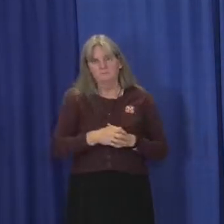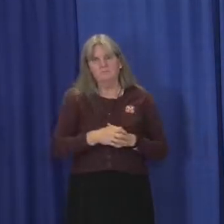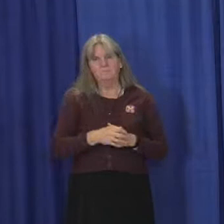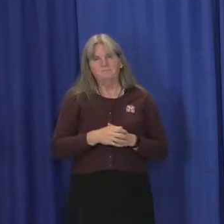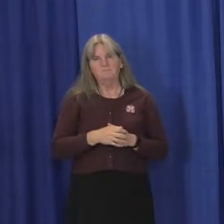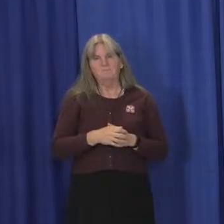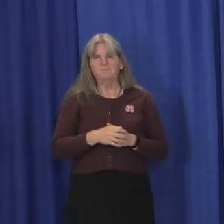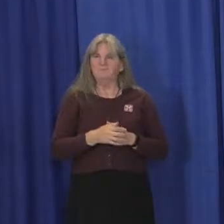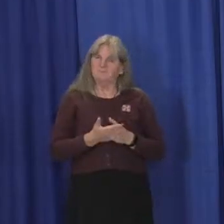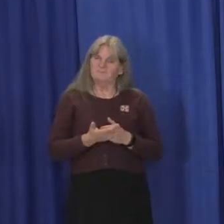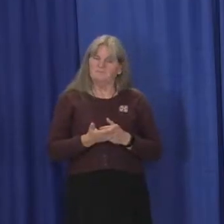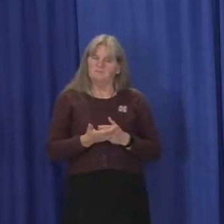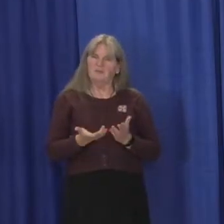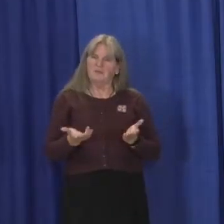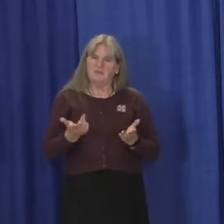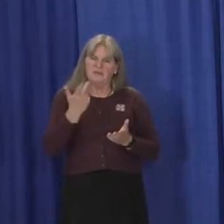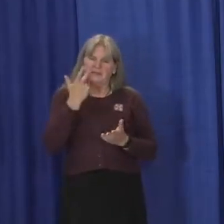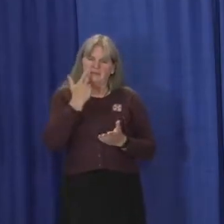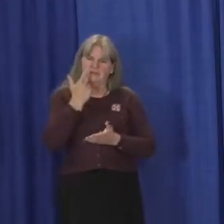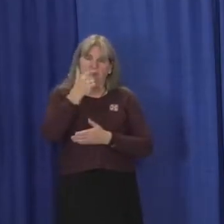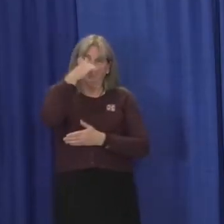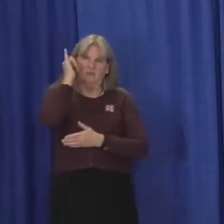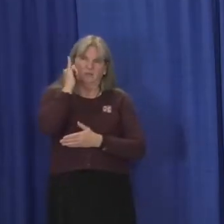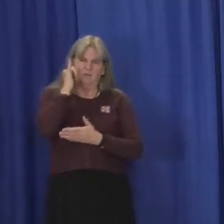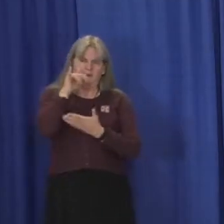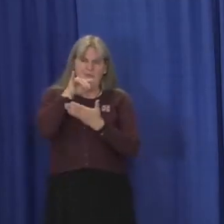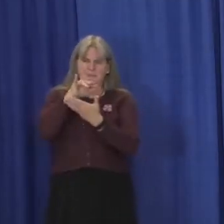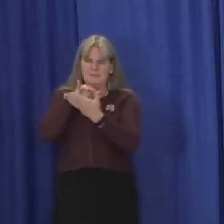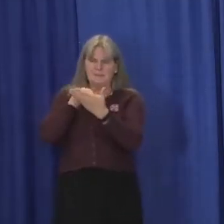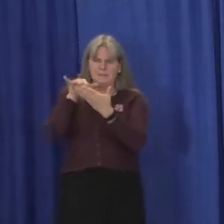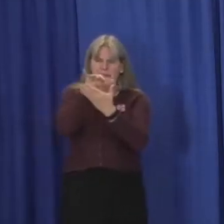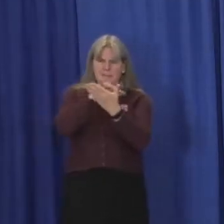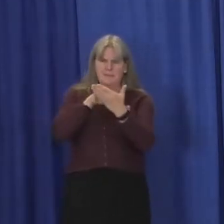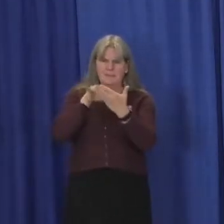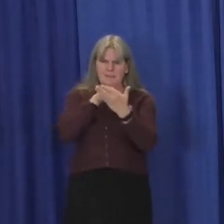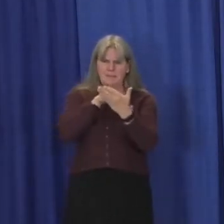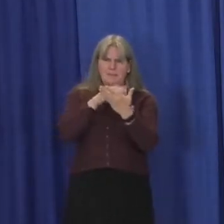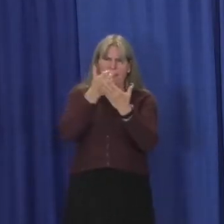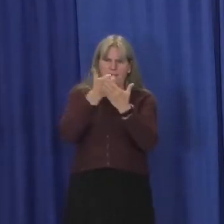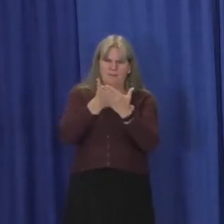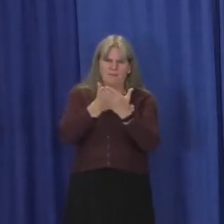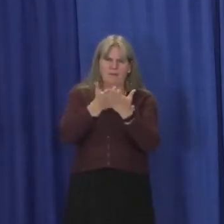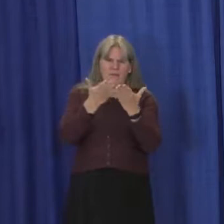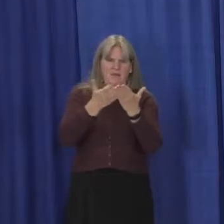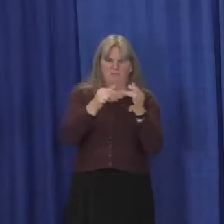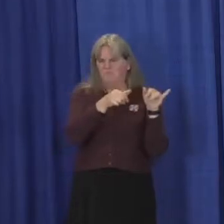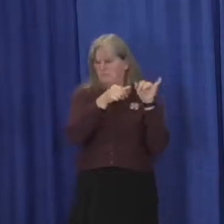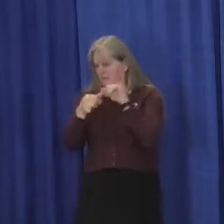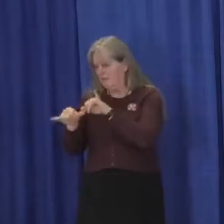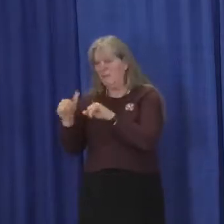We have now seen in Yukon what we have learned from the evidence elsewhere.